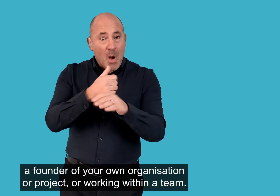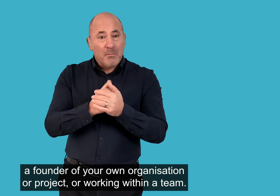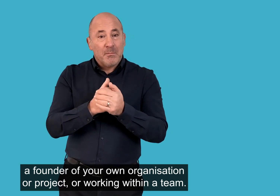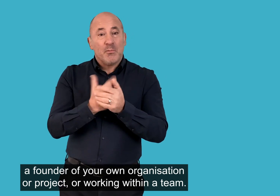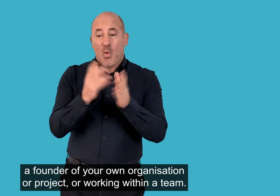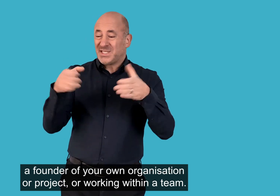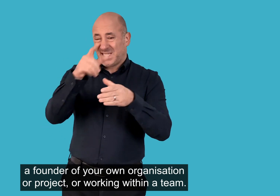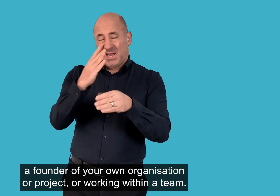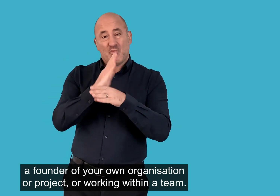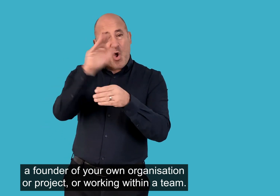or working within a team.